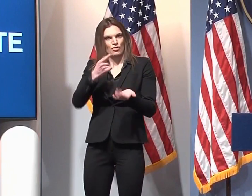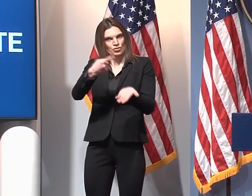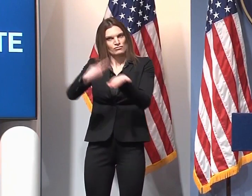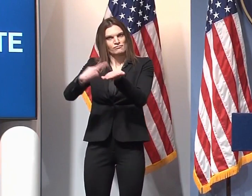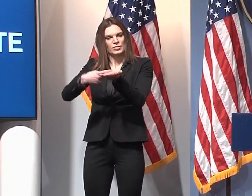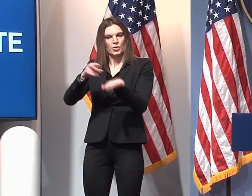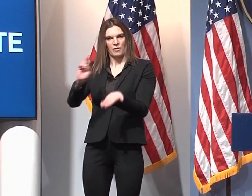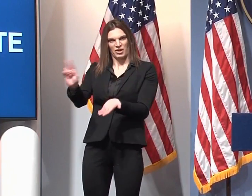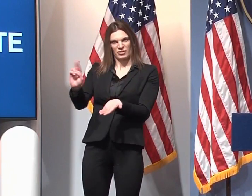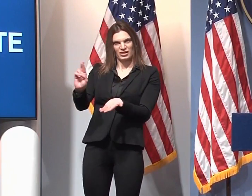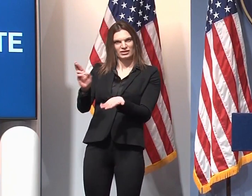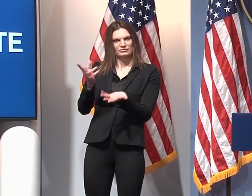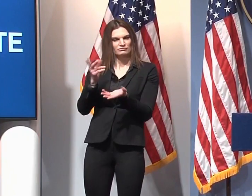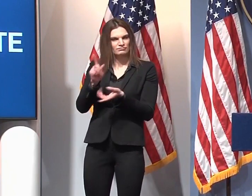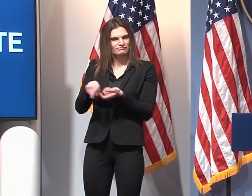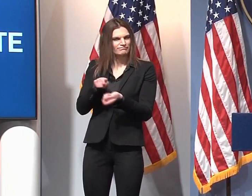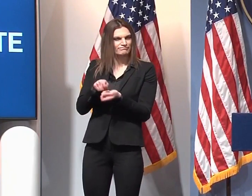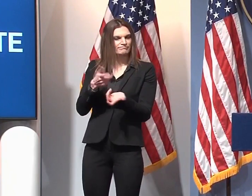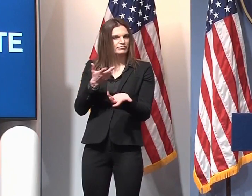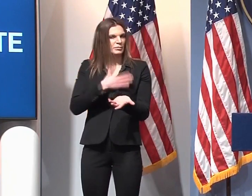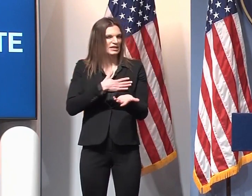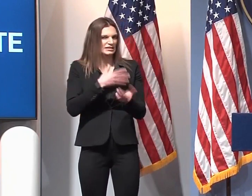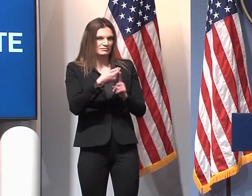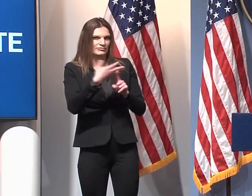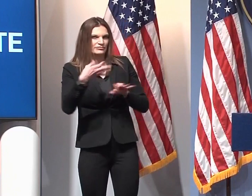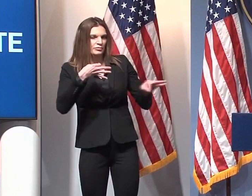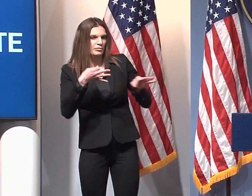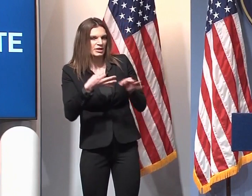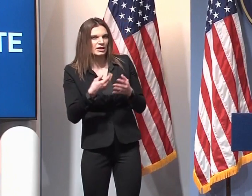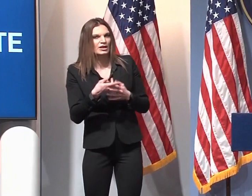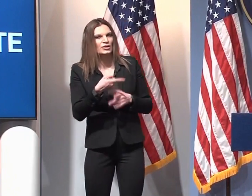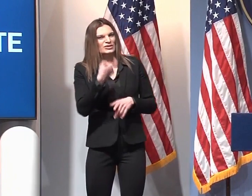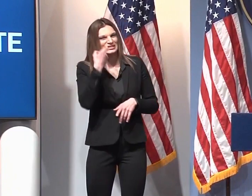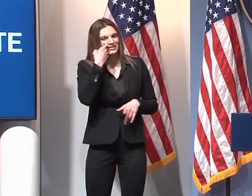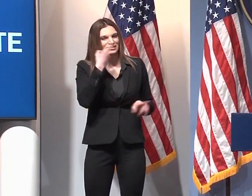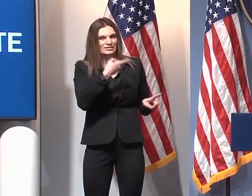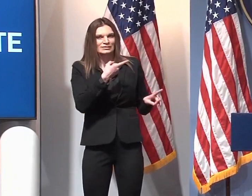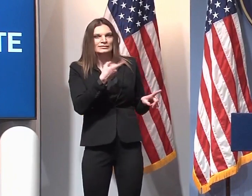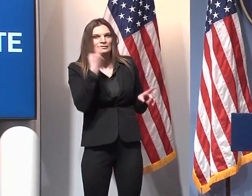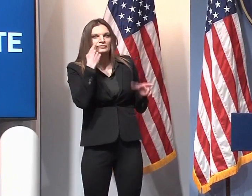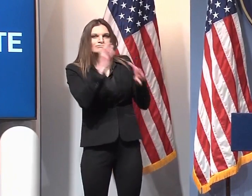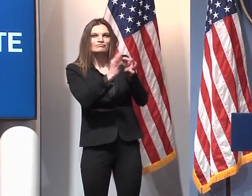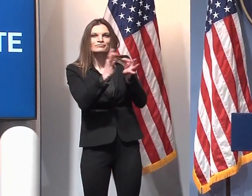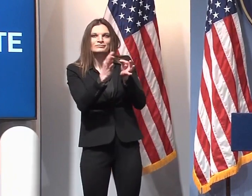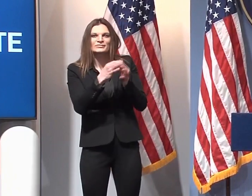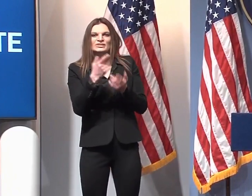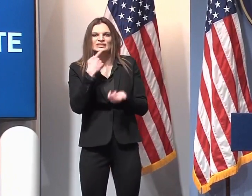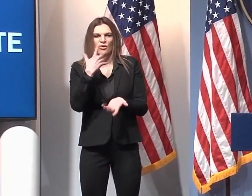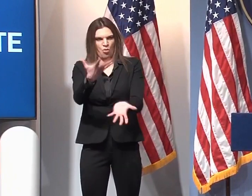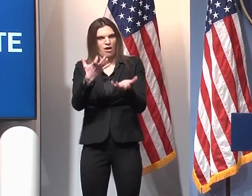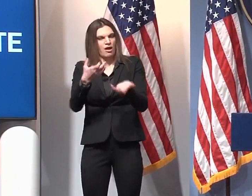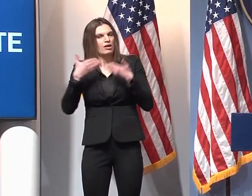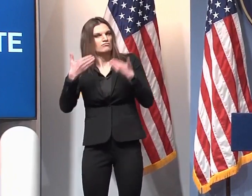now on the supplemental? You referenced that you hope that, it sounded like you referenced you hope these negotiations